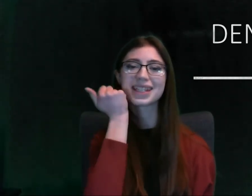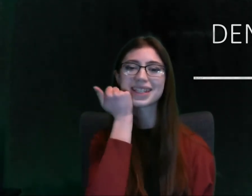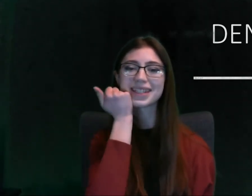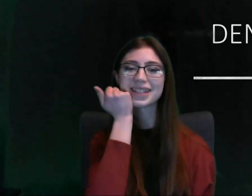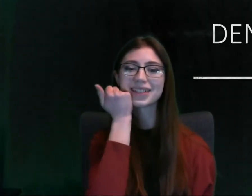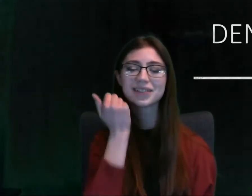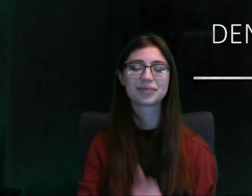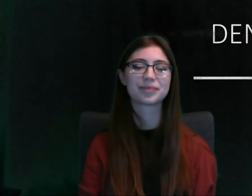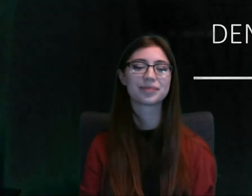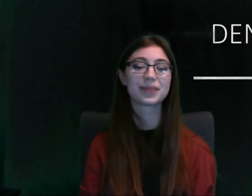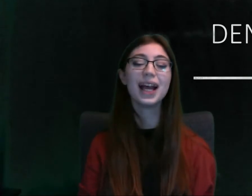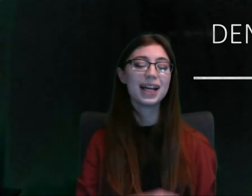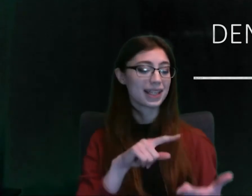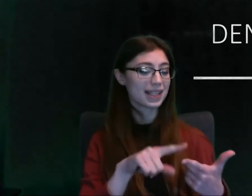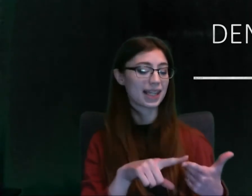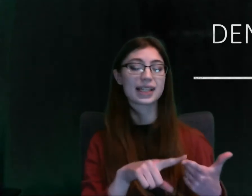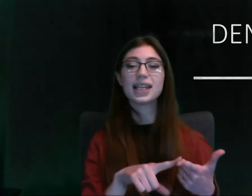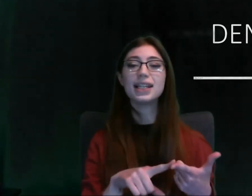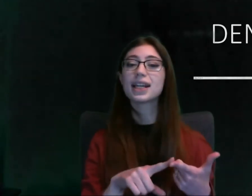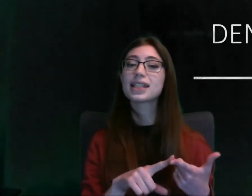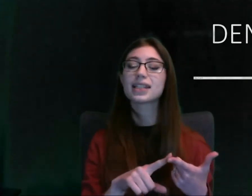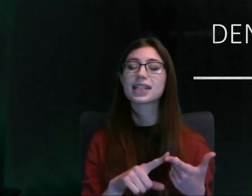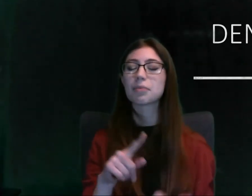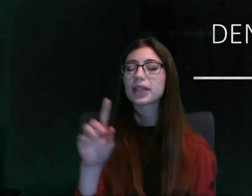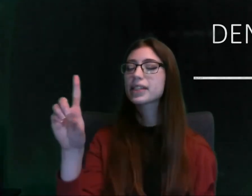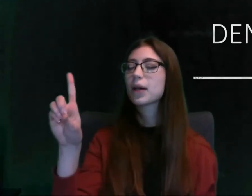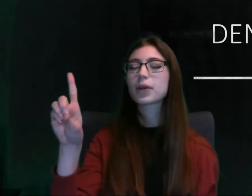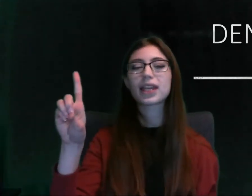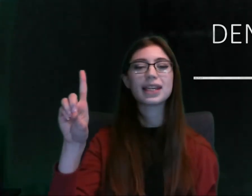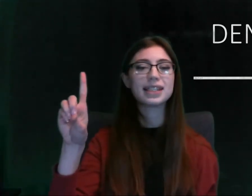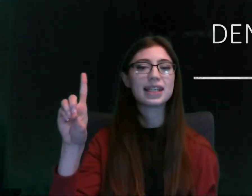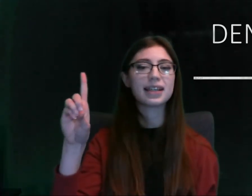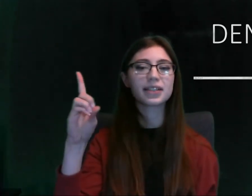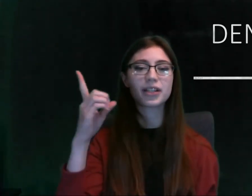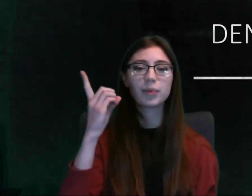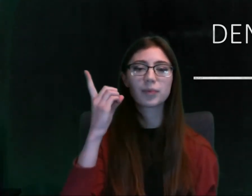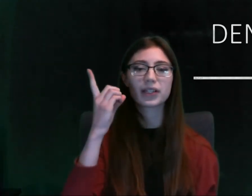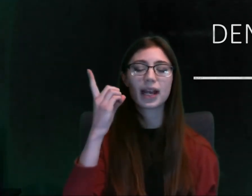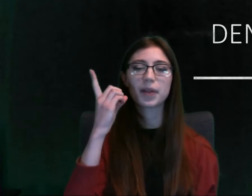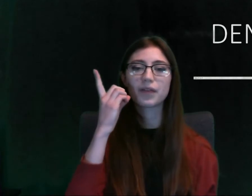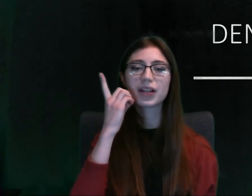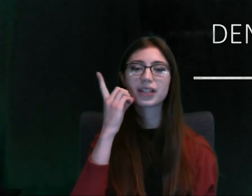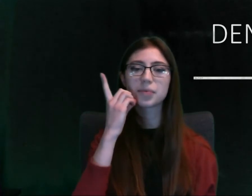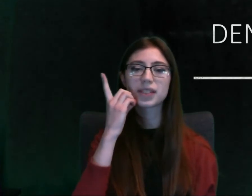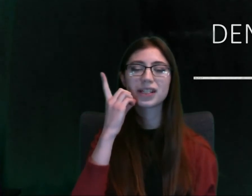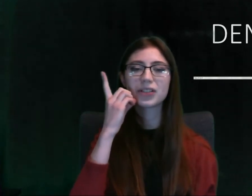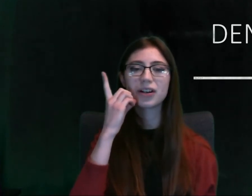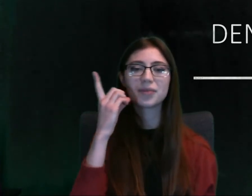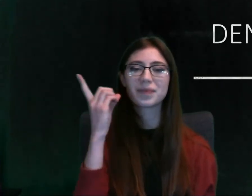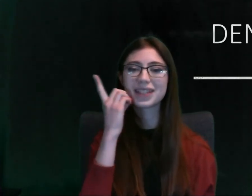dentist. The second sign is in the same place, but with a D hand shape. You're going to tap your fingertips to your jaw.